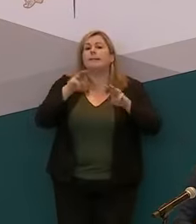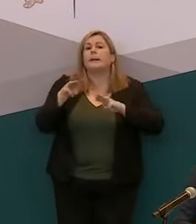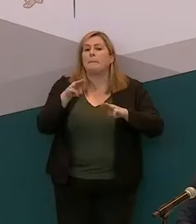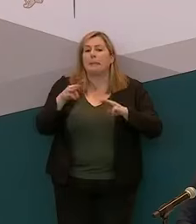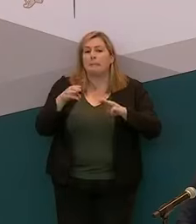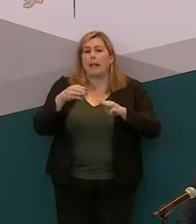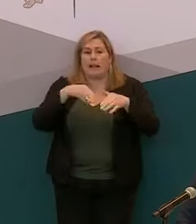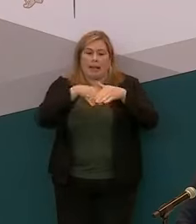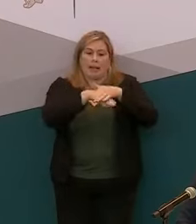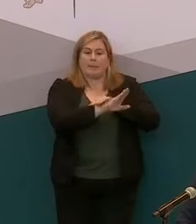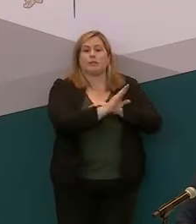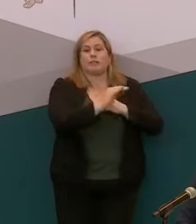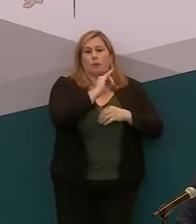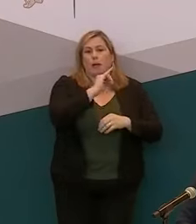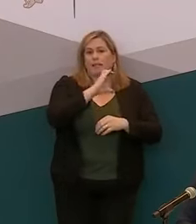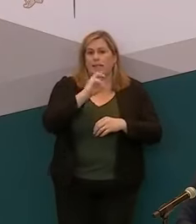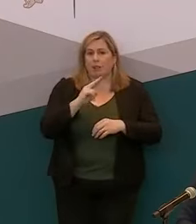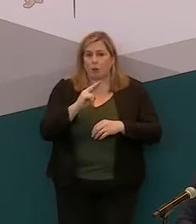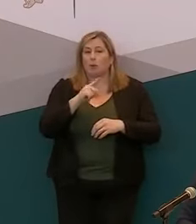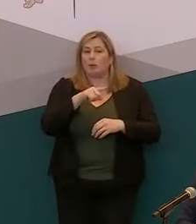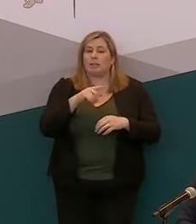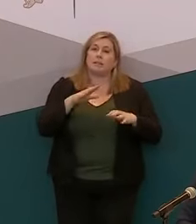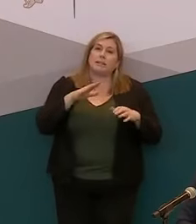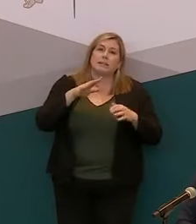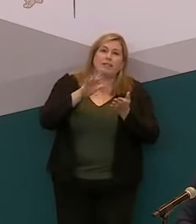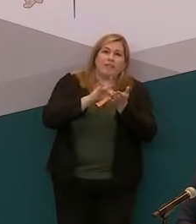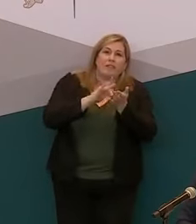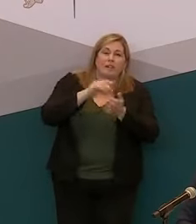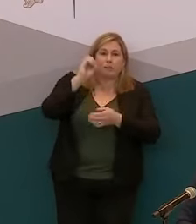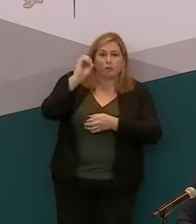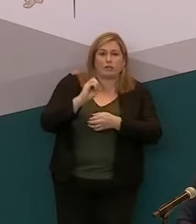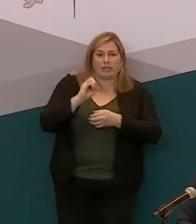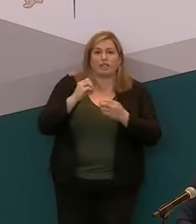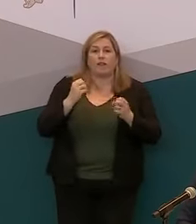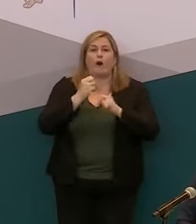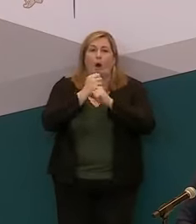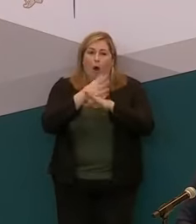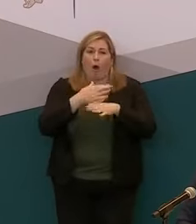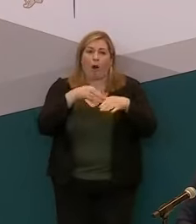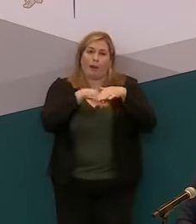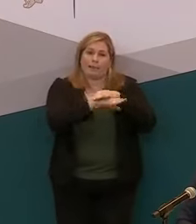to intensive care, and that accounts for 15% of all intensive care unit admissions.